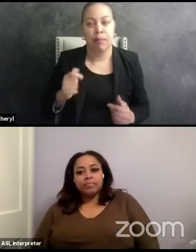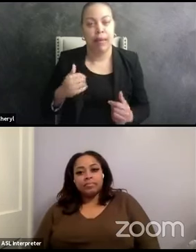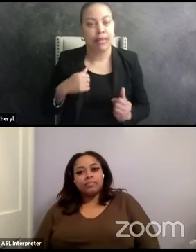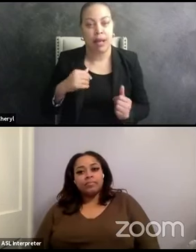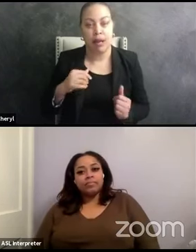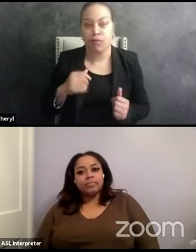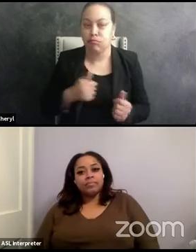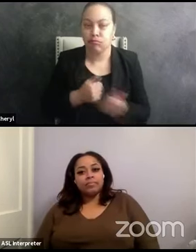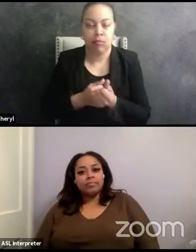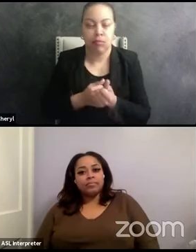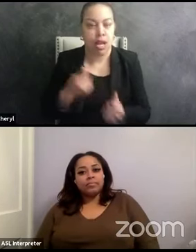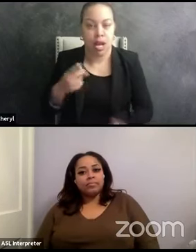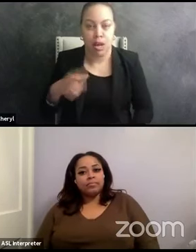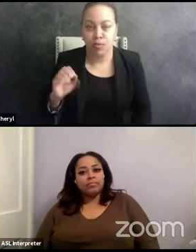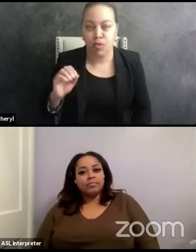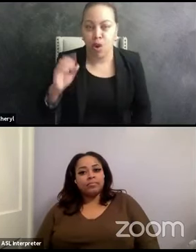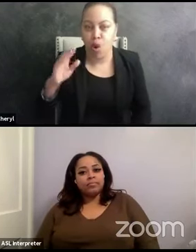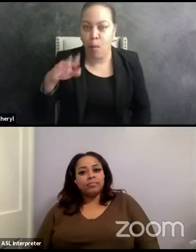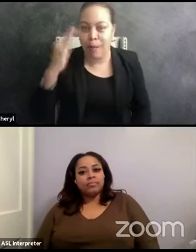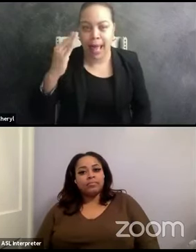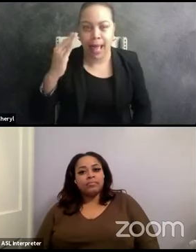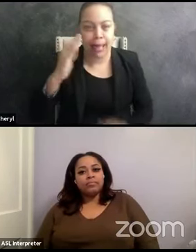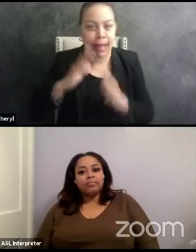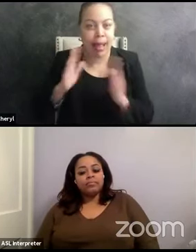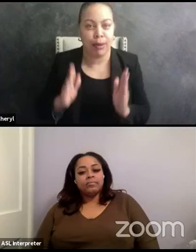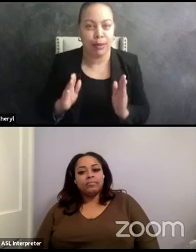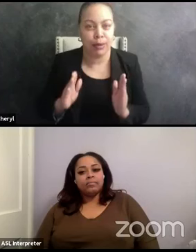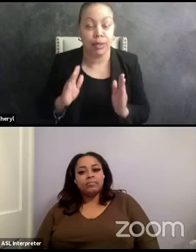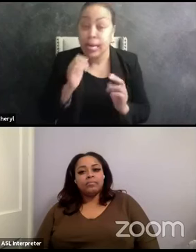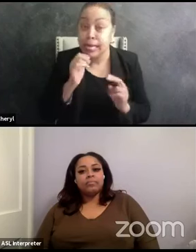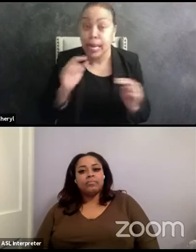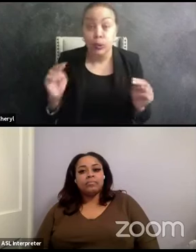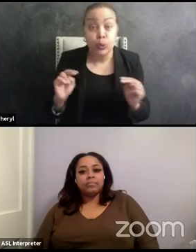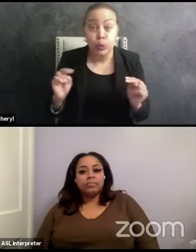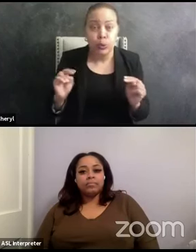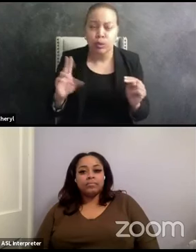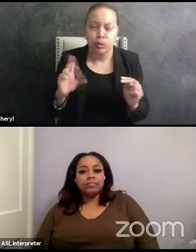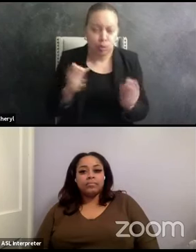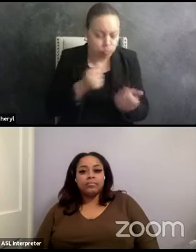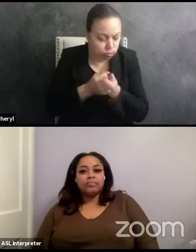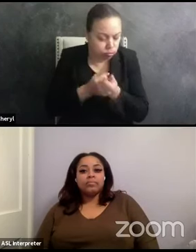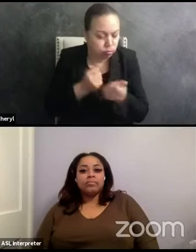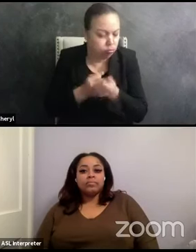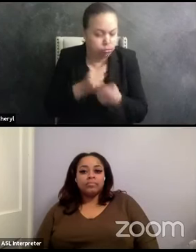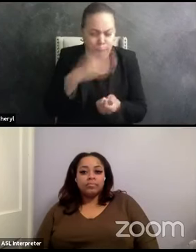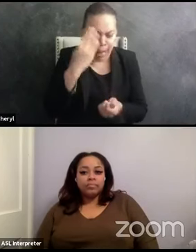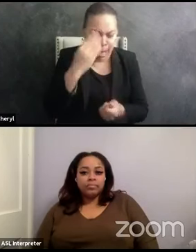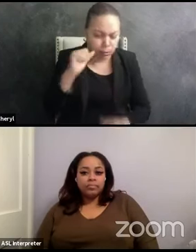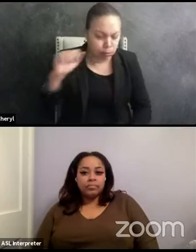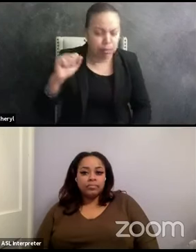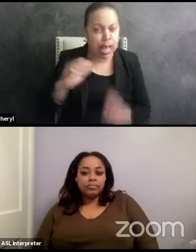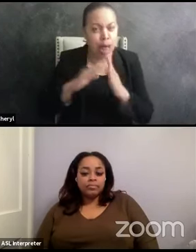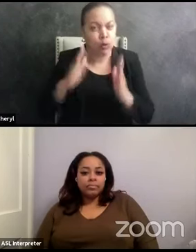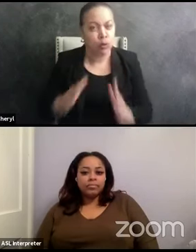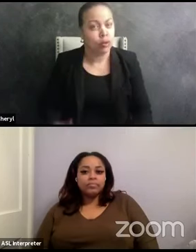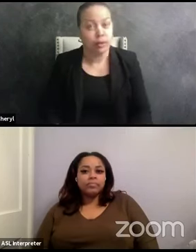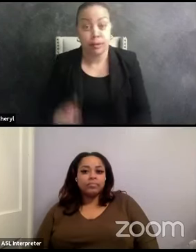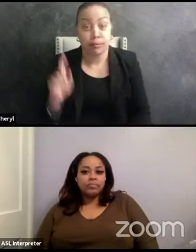Like, not just a neutral Black house, you have to have a pro Black house.